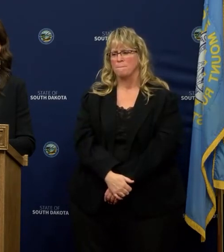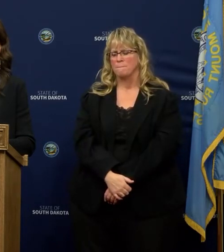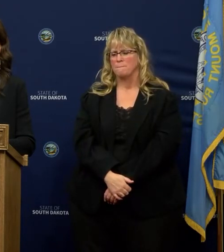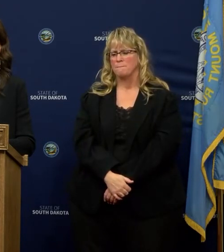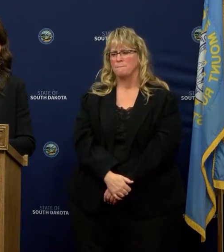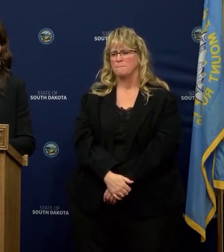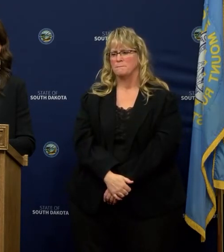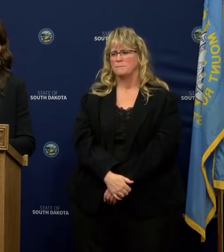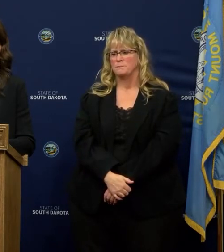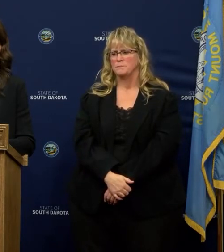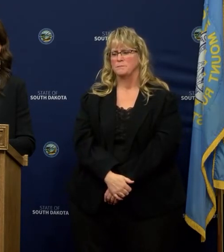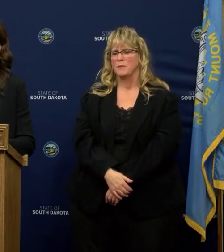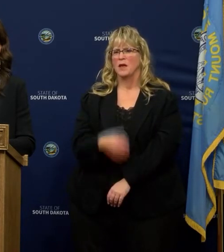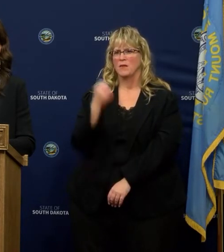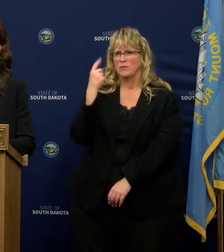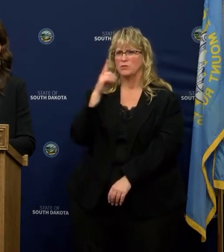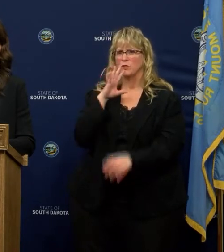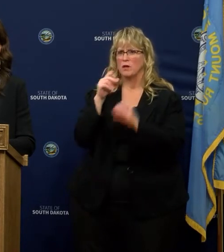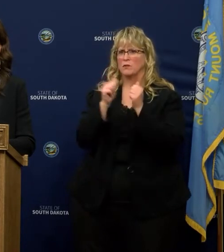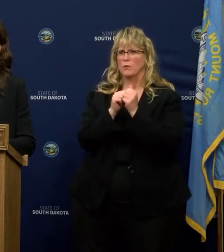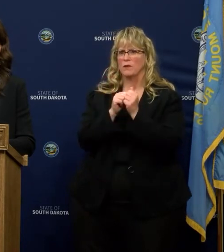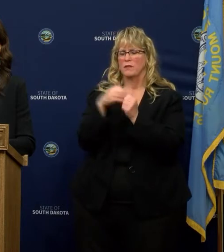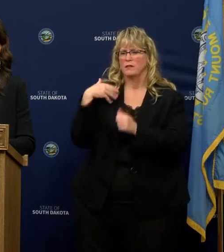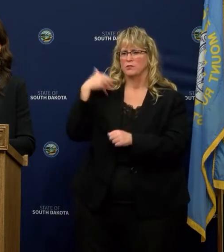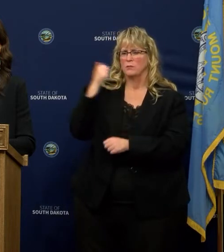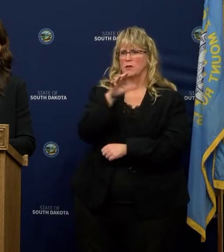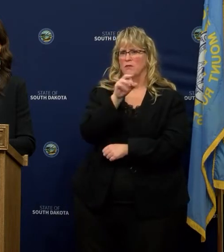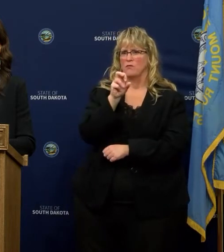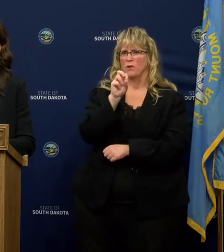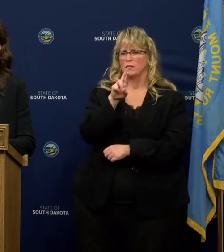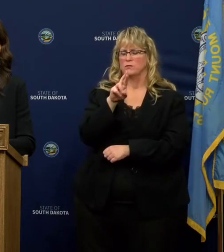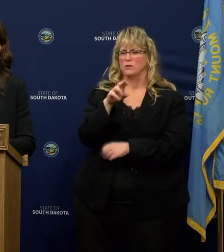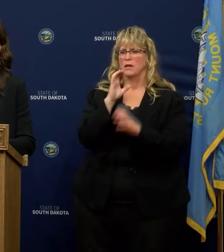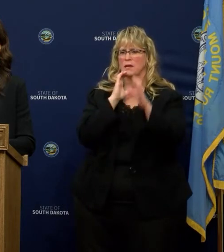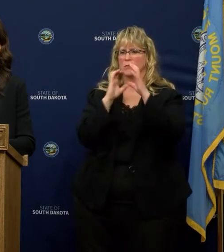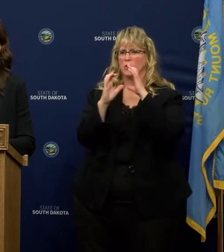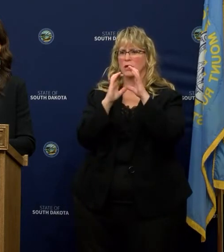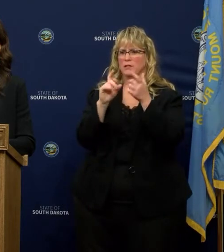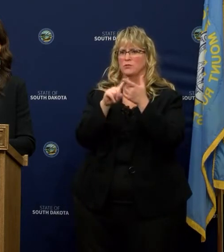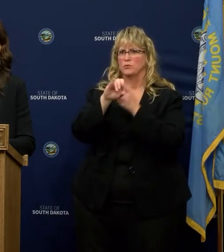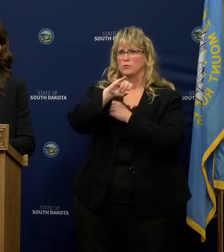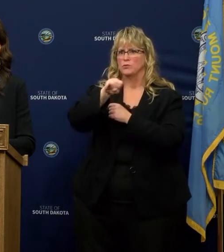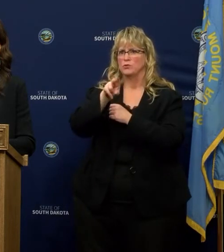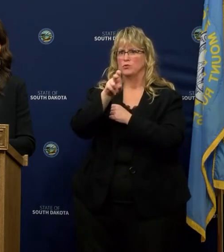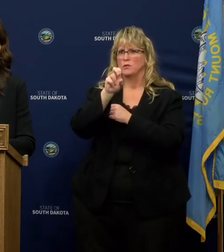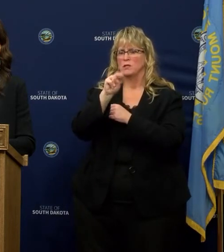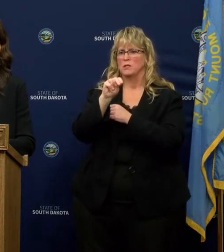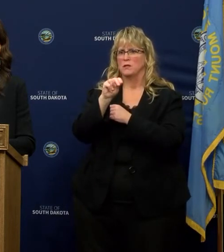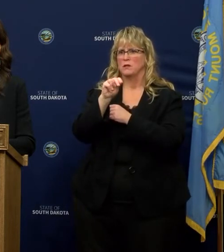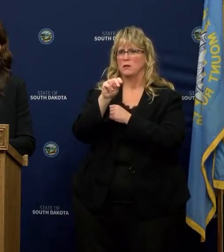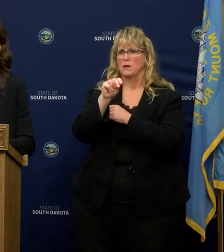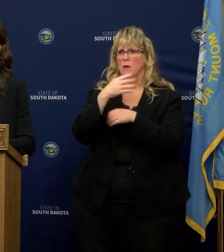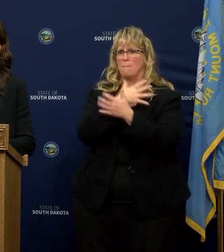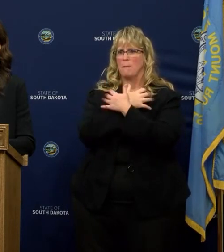lot to Jeremy Frazier. Has that same effort, a lot of effort of communicating to Julian Barrow as well as the tribe?